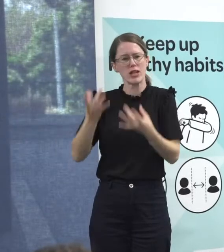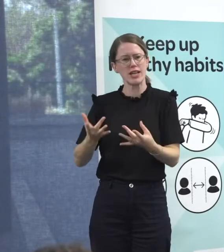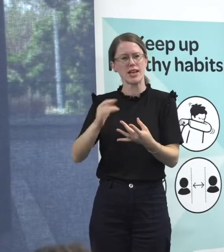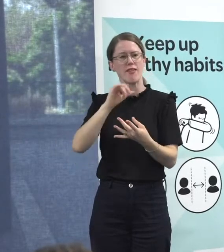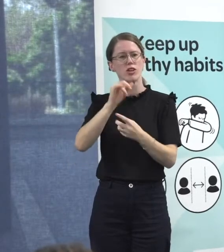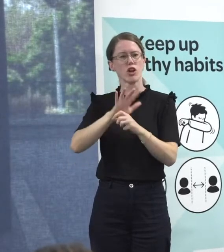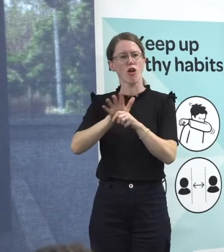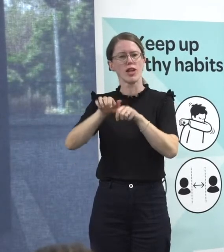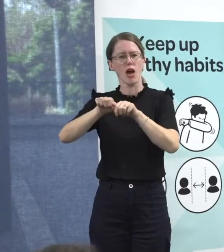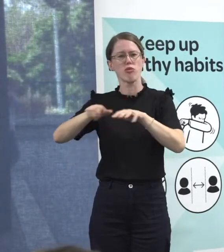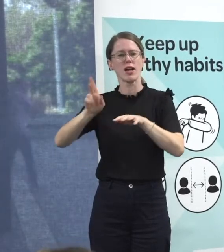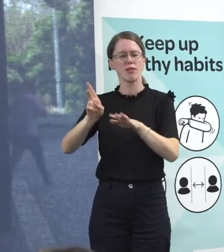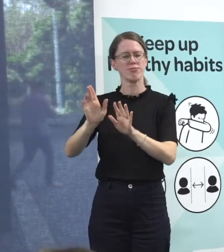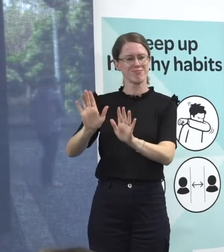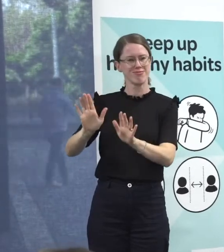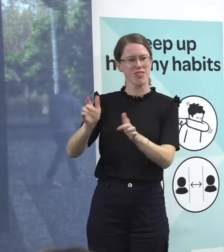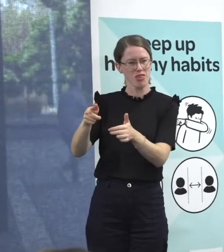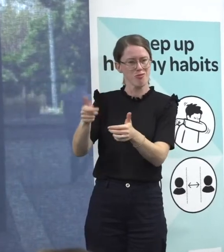another outbreak.